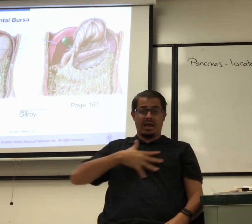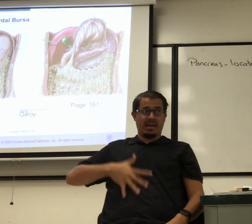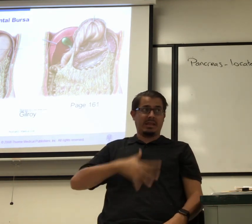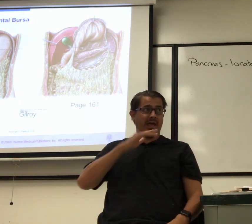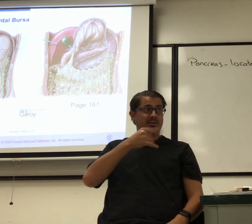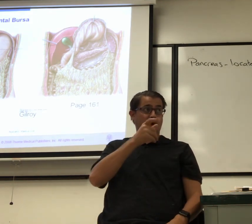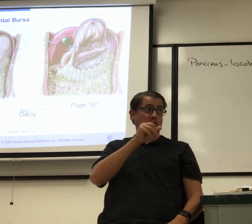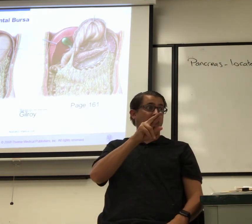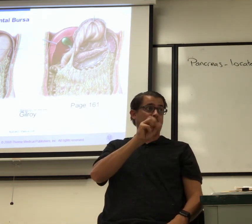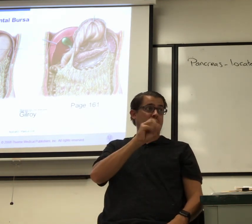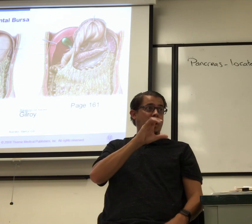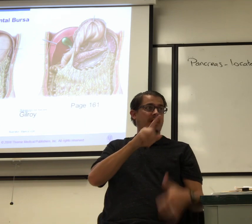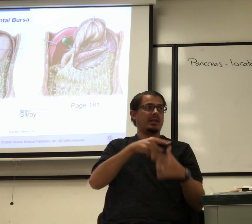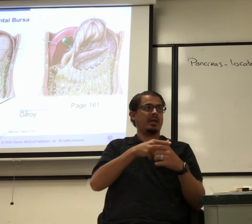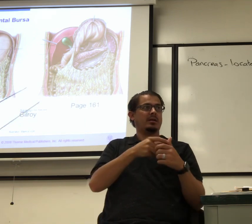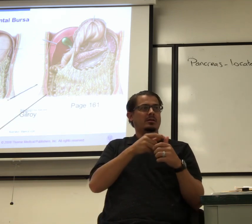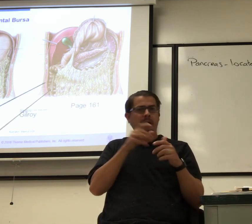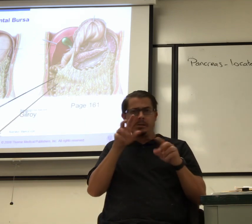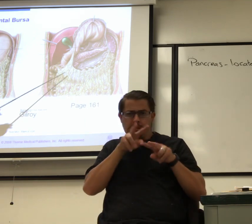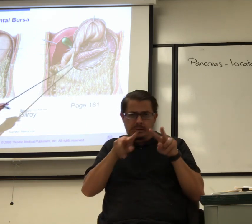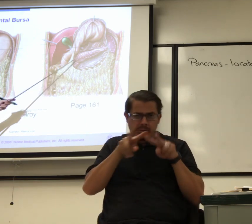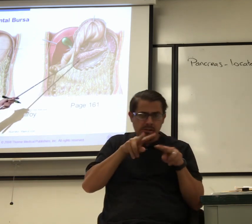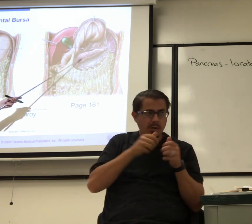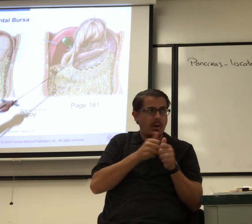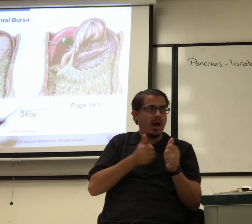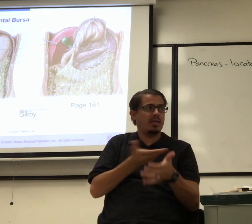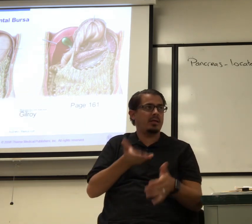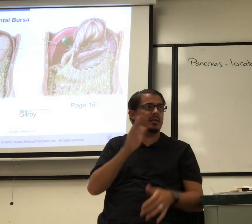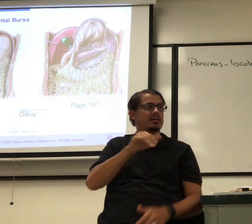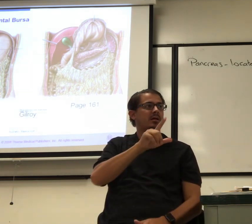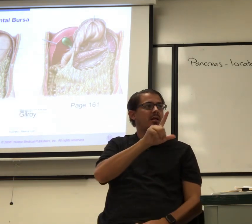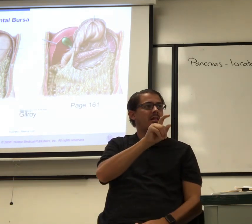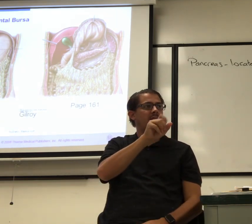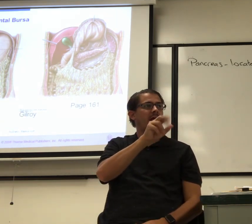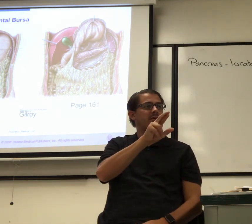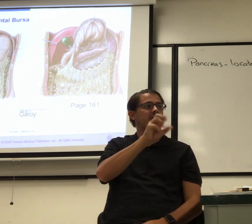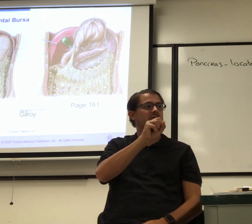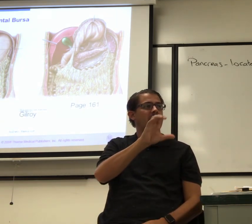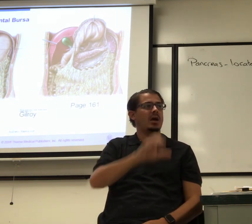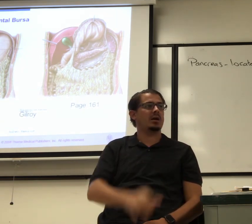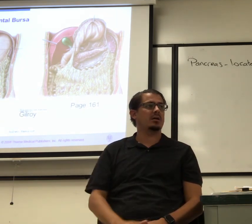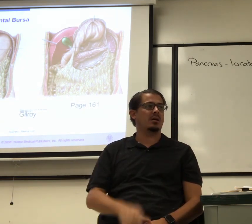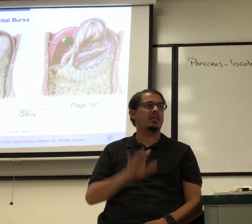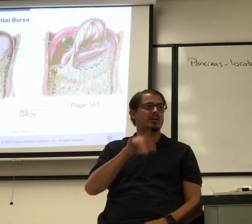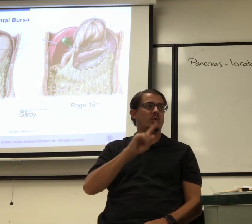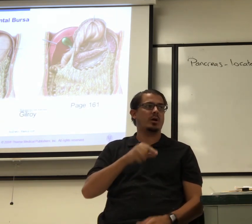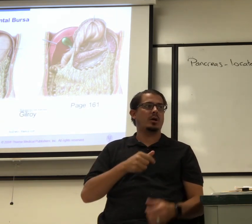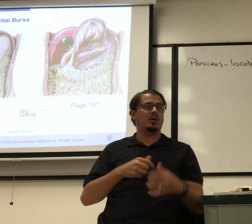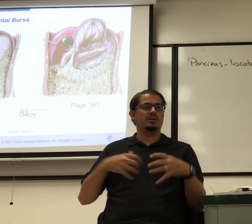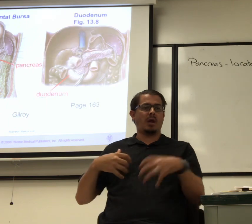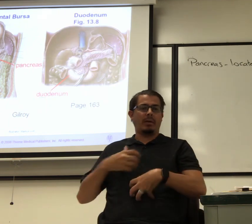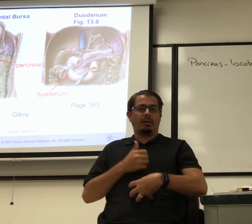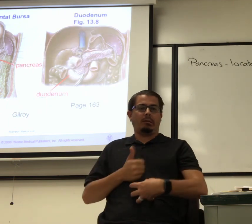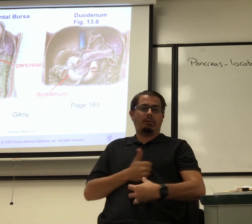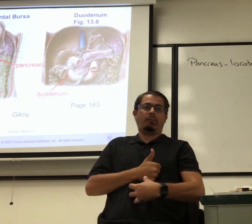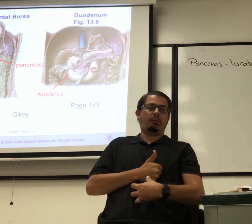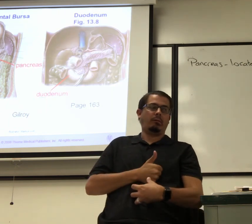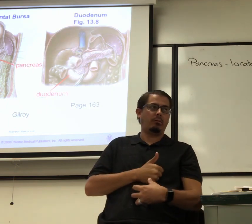you open up the body cavity and just whatever's inside there, that's the greater sac. And you start looking behind